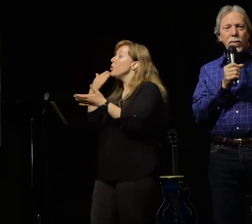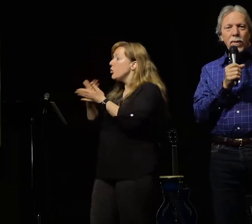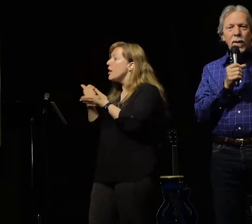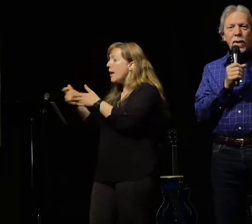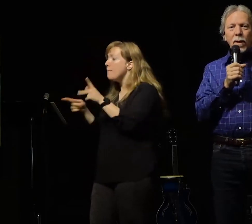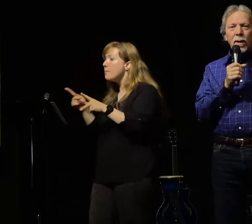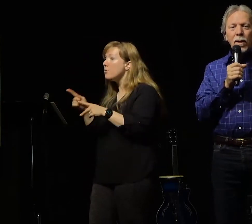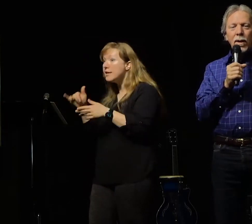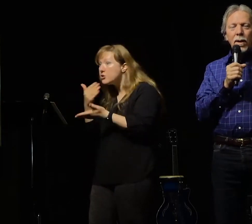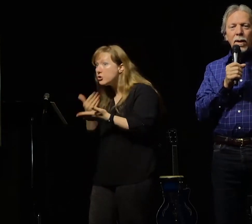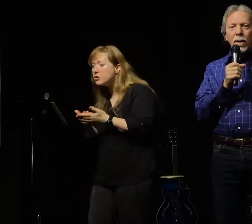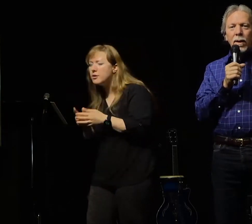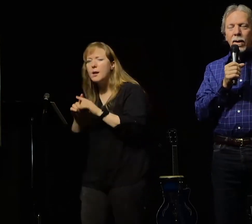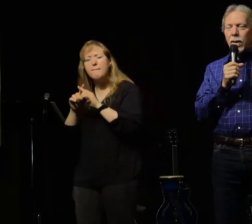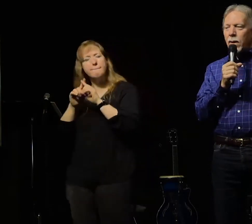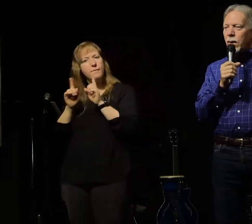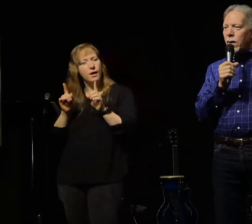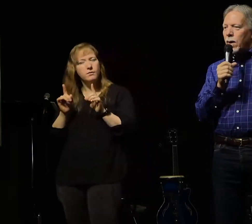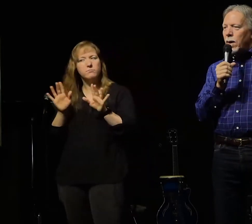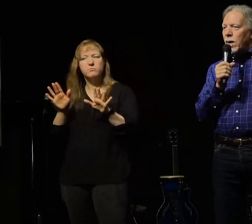people.